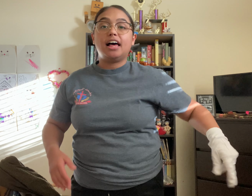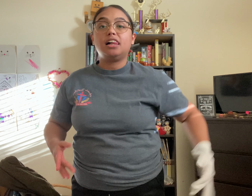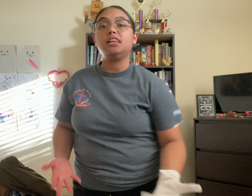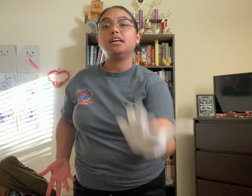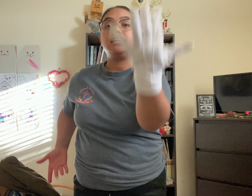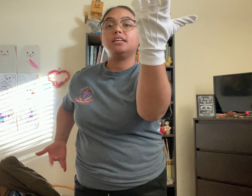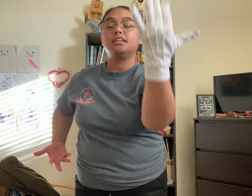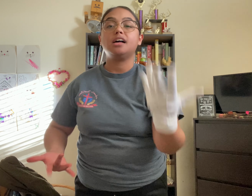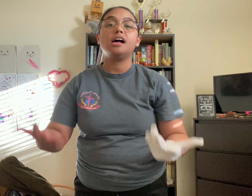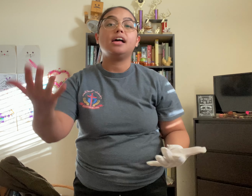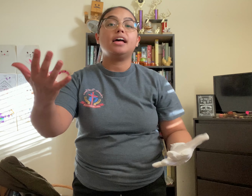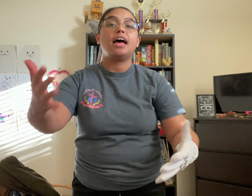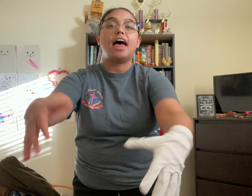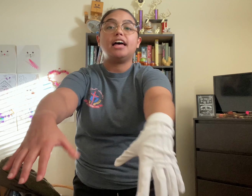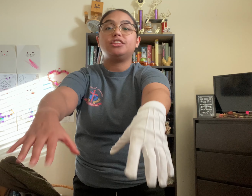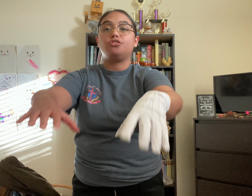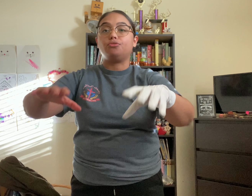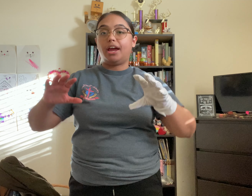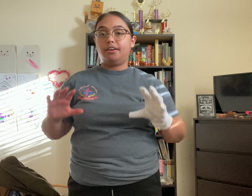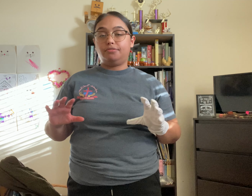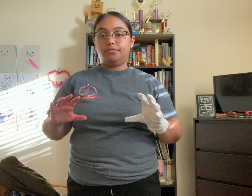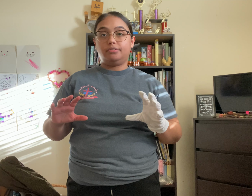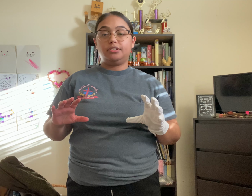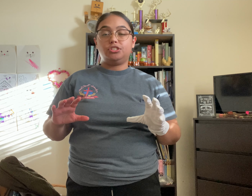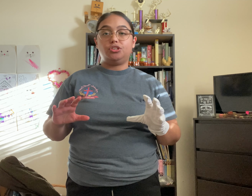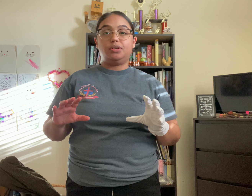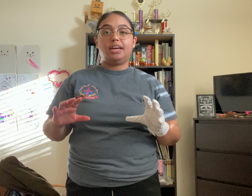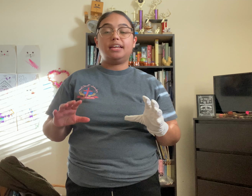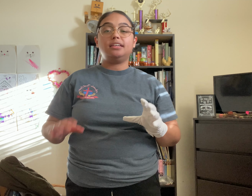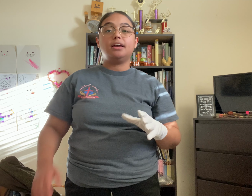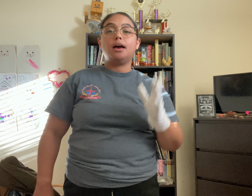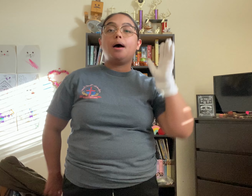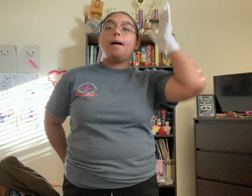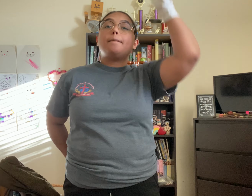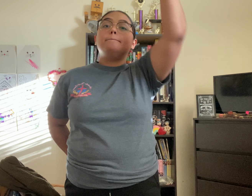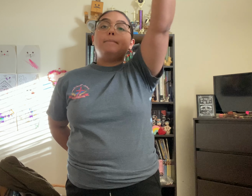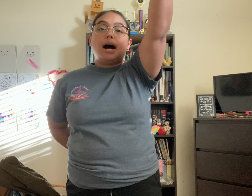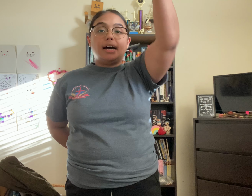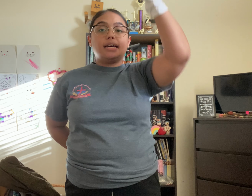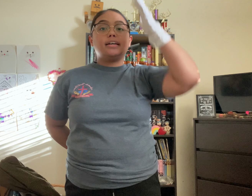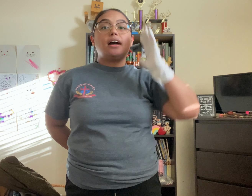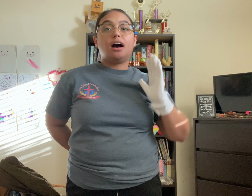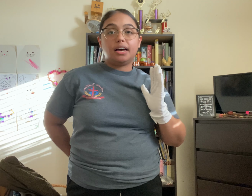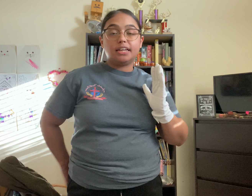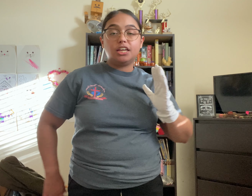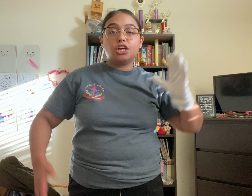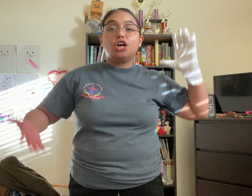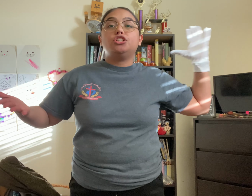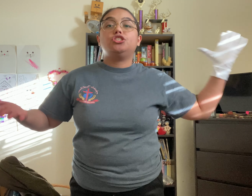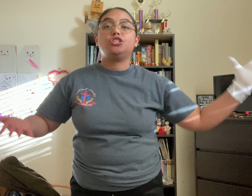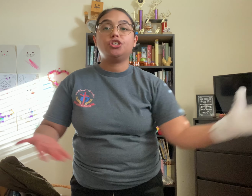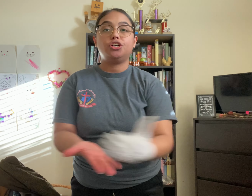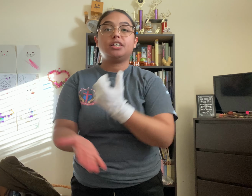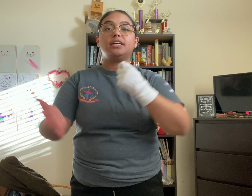hell, and the grave. Let's do it again. My God took